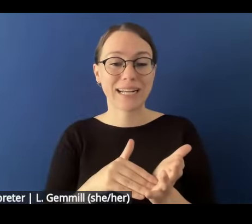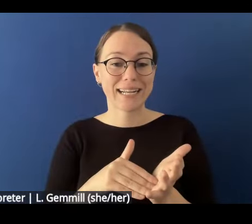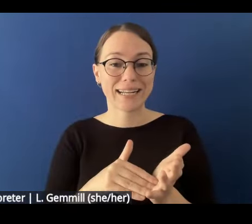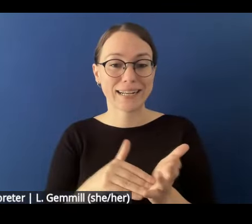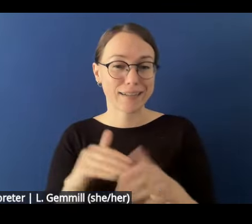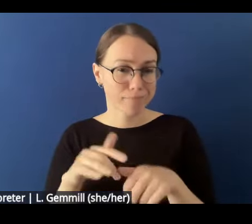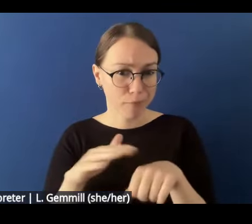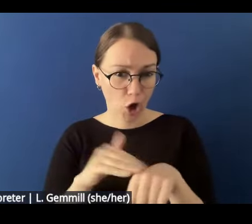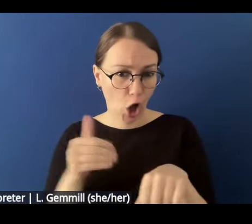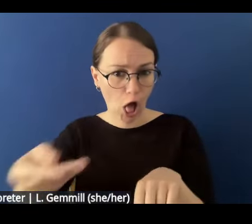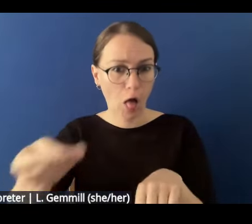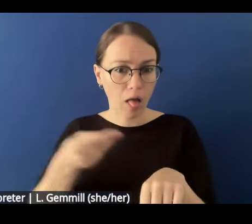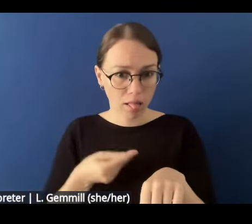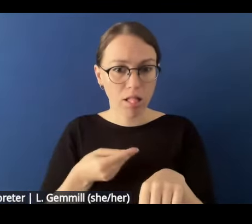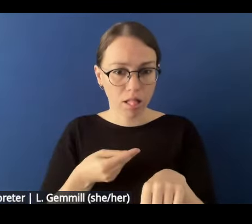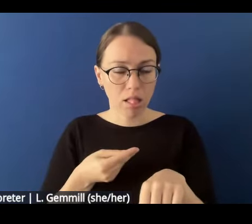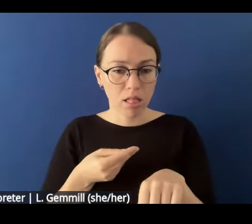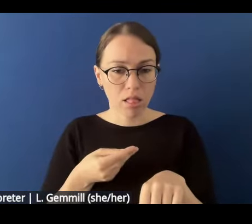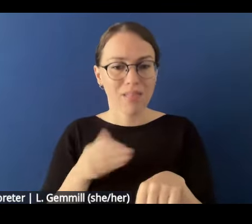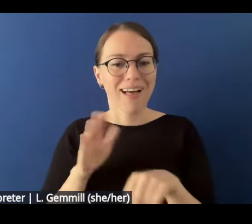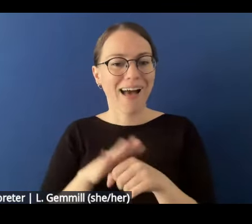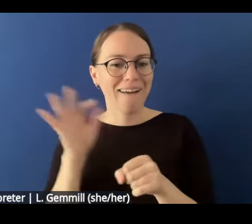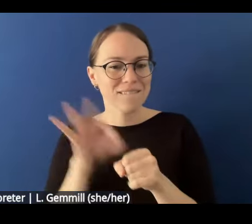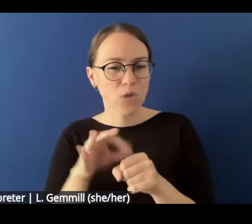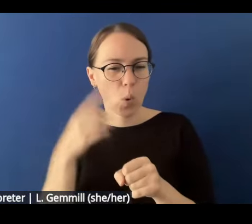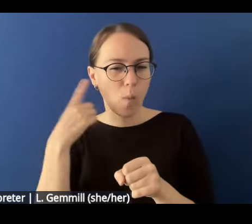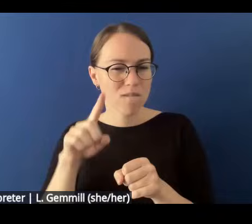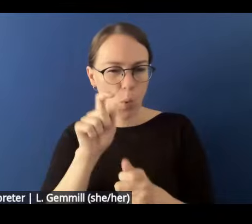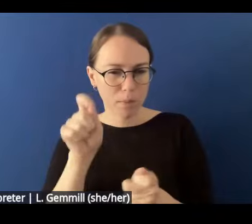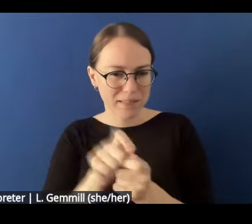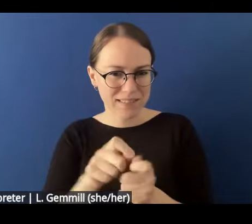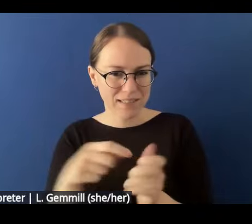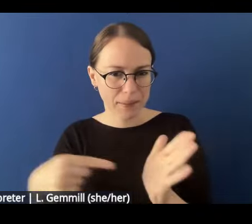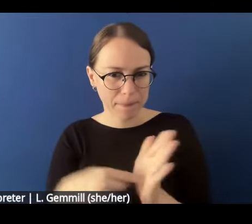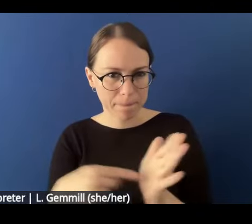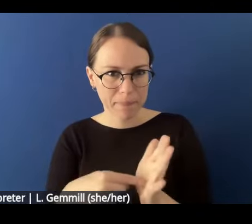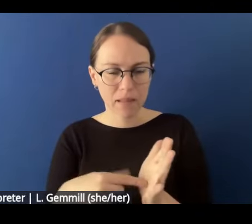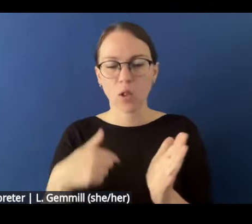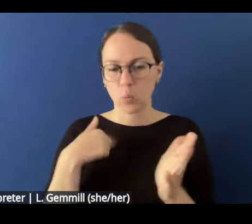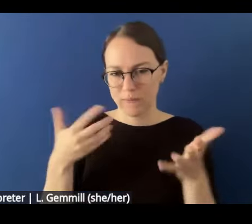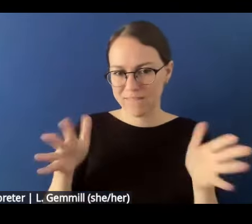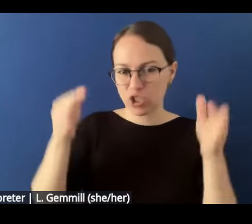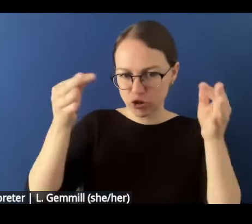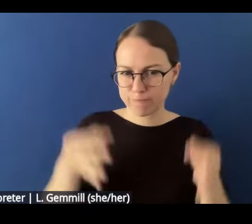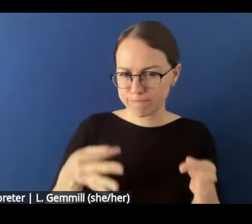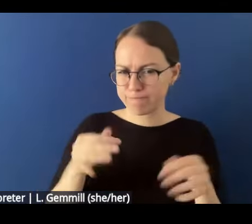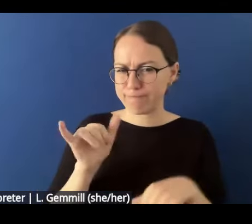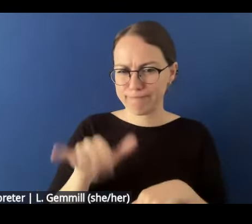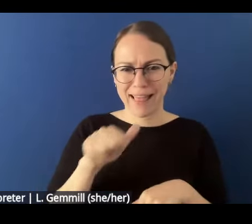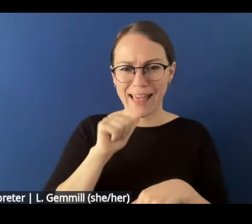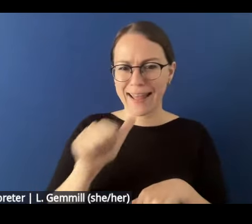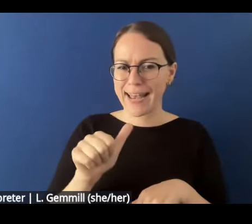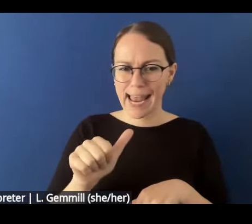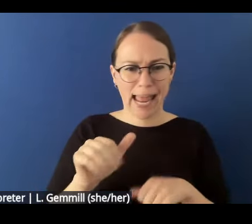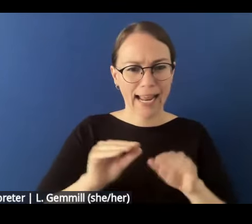particular bill. We held that that was not sufficiently clear. but where the reason did